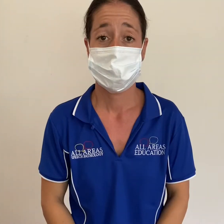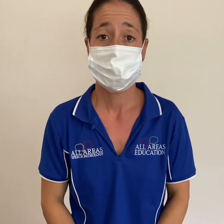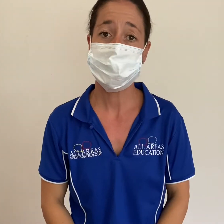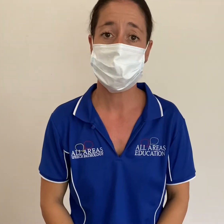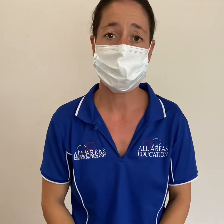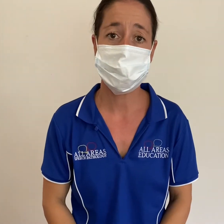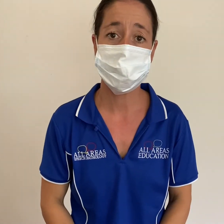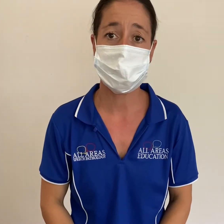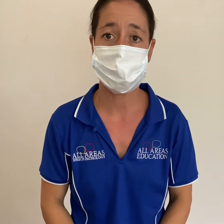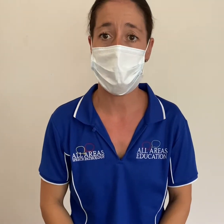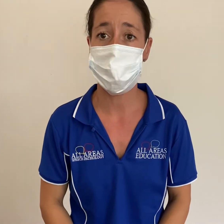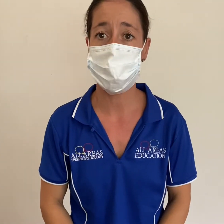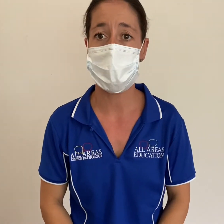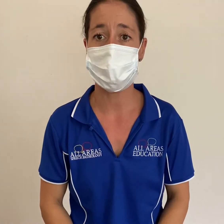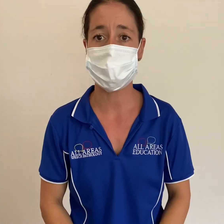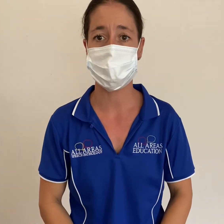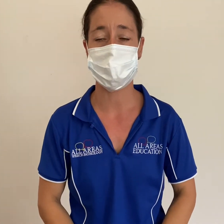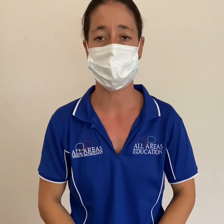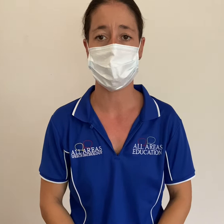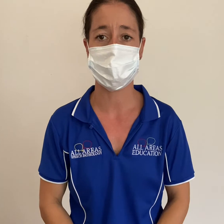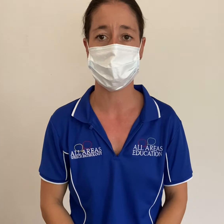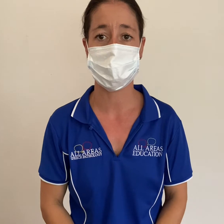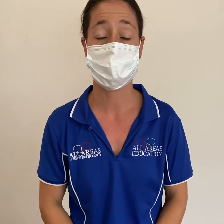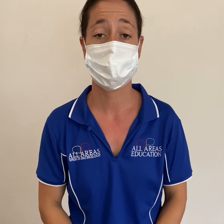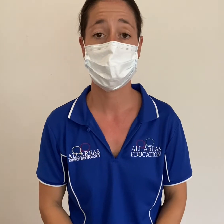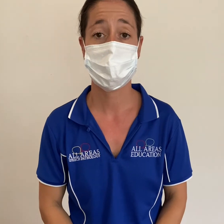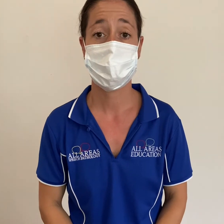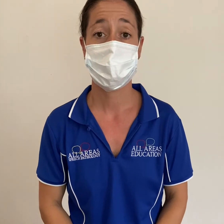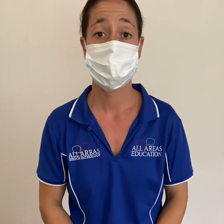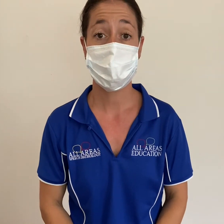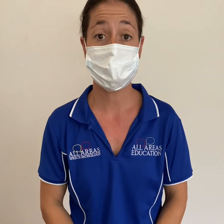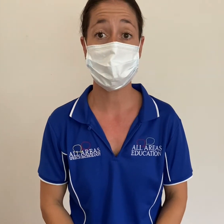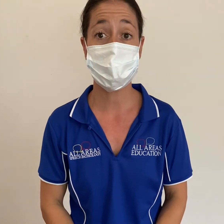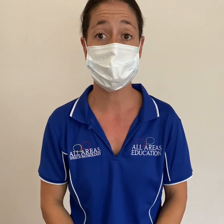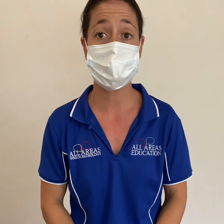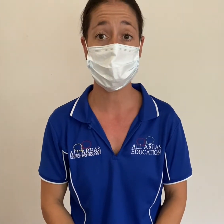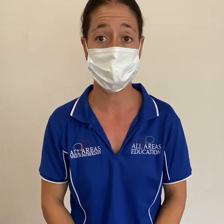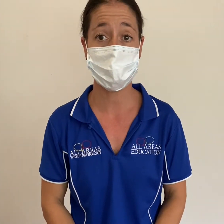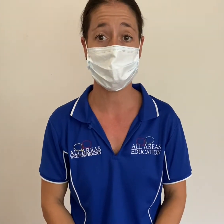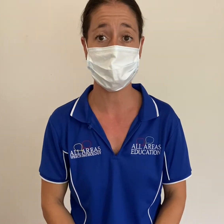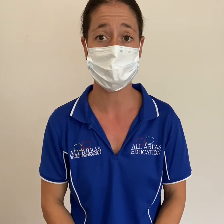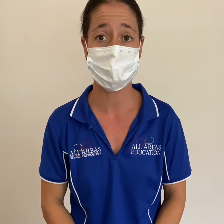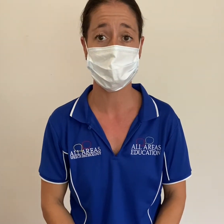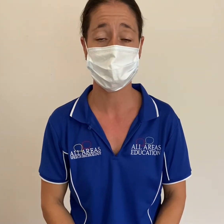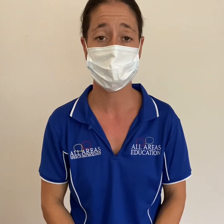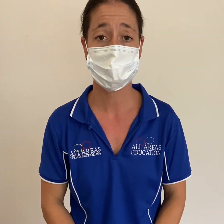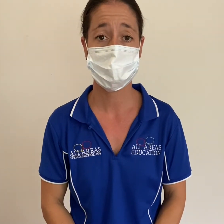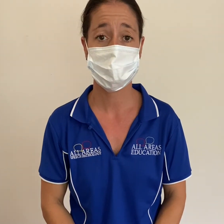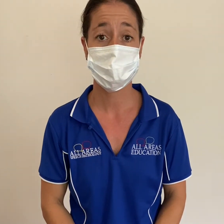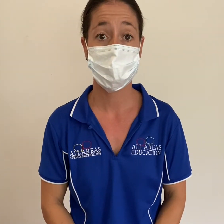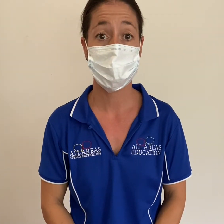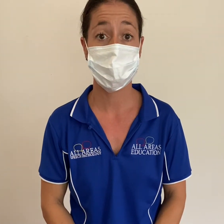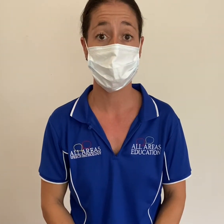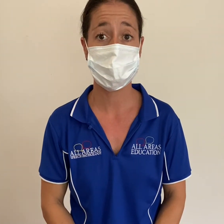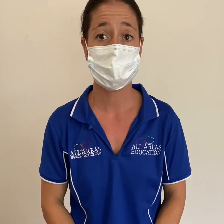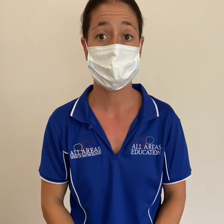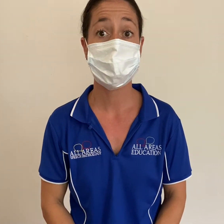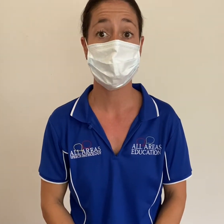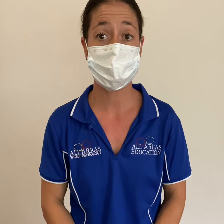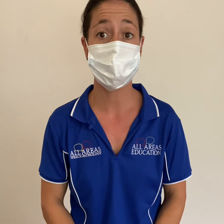Let's try that one with our mask on. Time to go to the toilet, or do you want